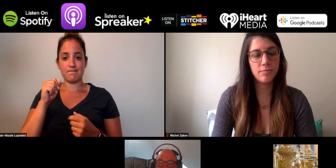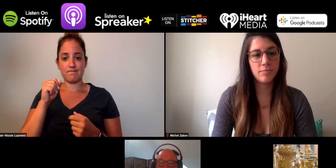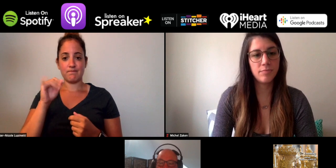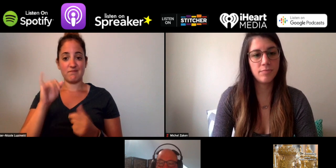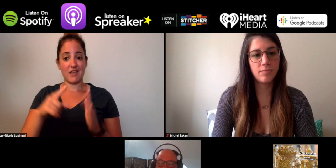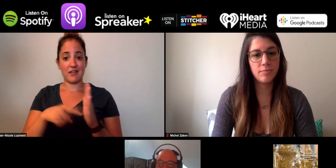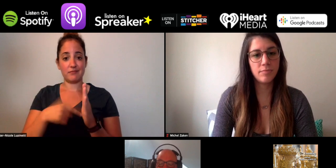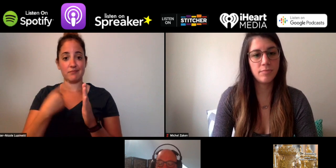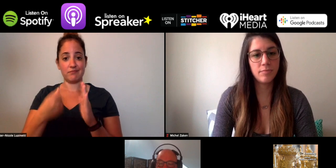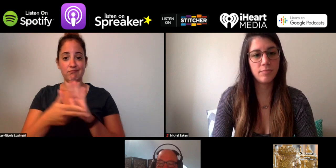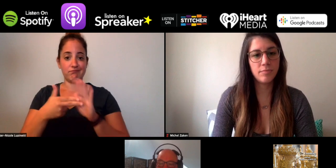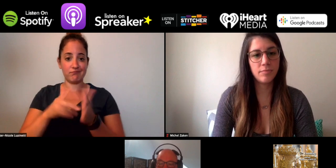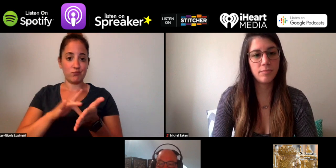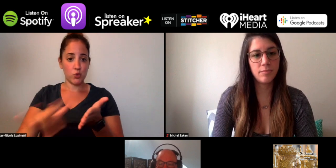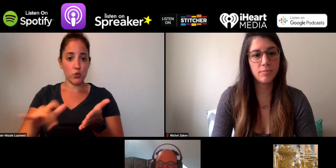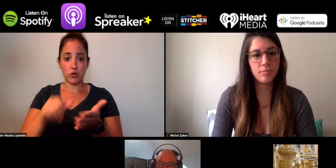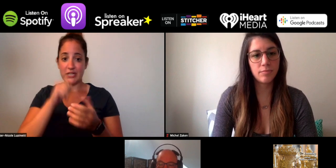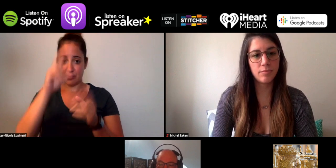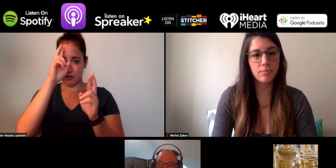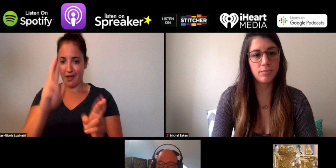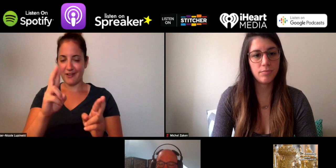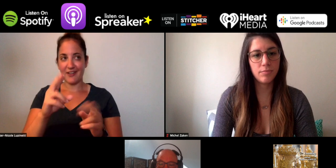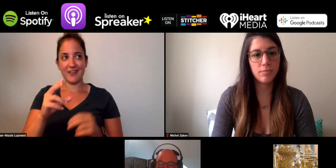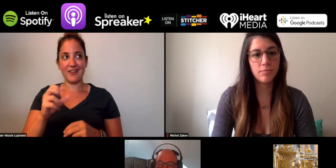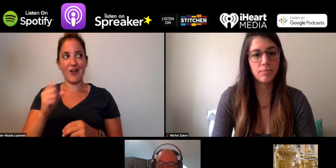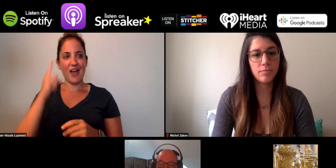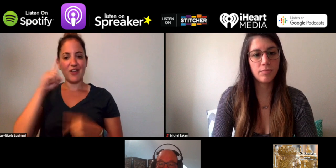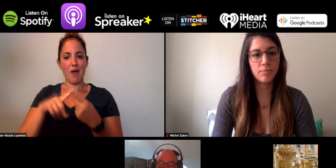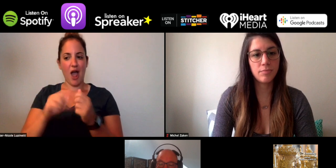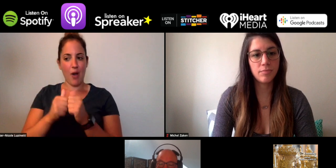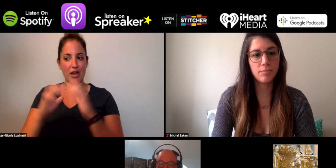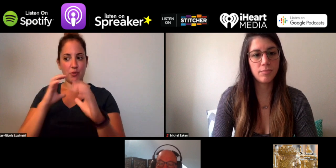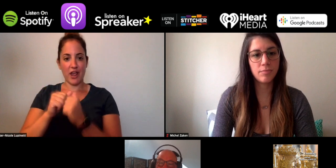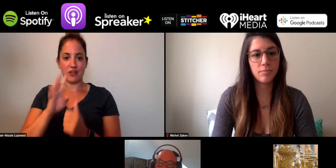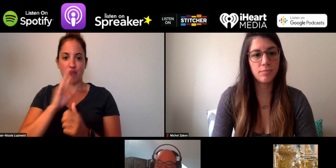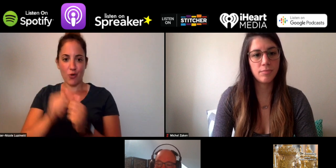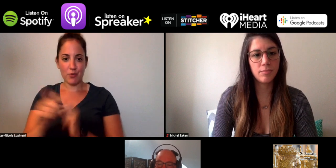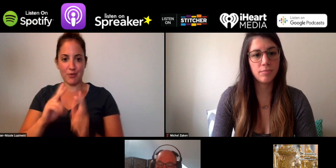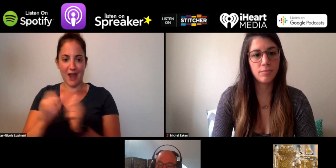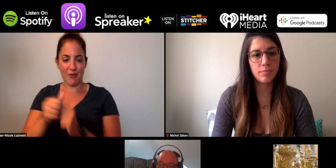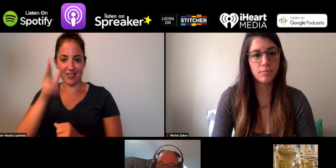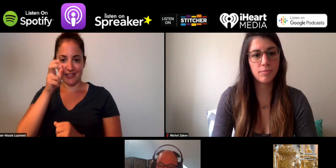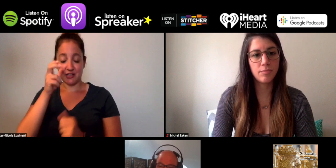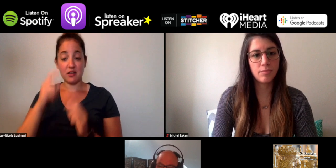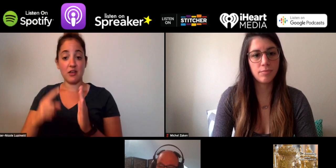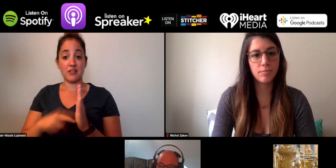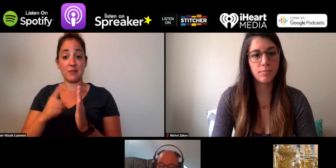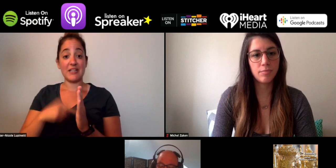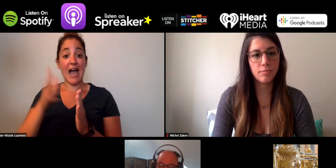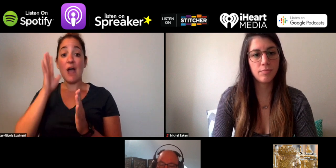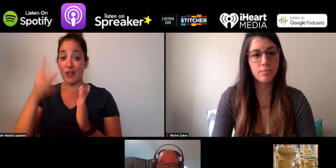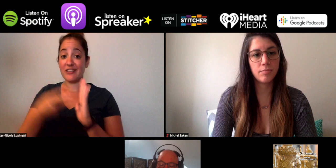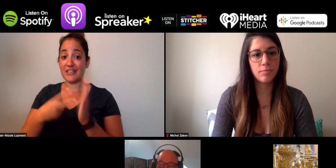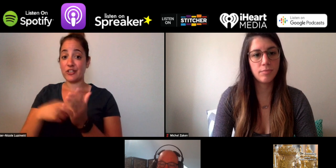sometimes considered a sign of disrespect. And I thought about the way that I communicate and talk with people and listen. And sometimes I intentionally turn my head away